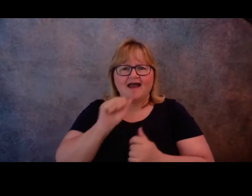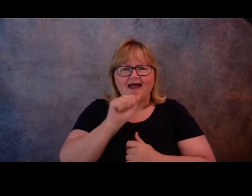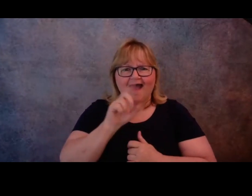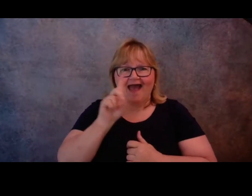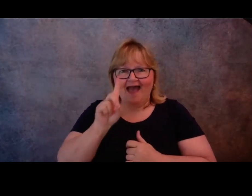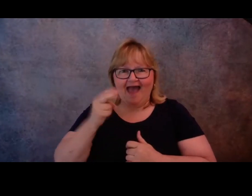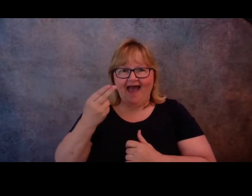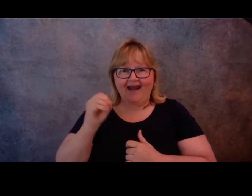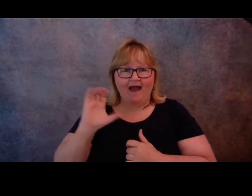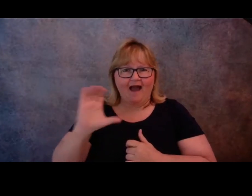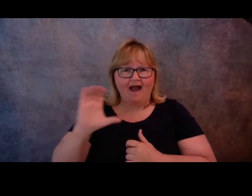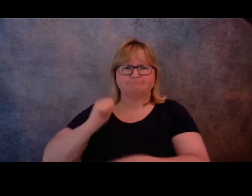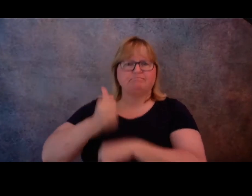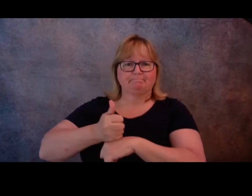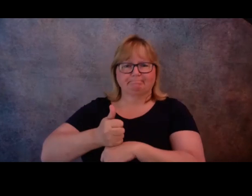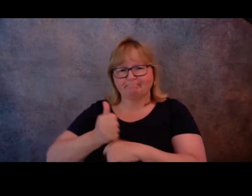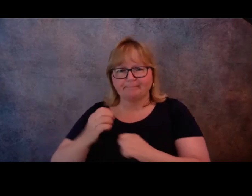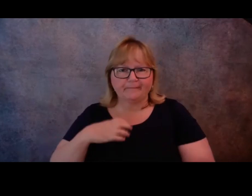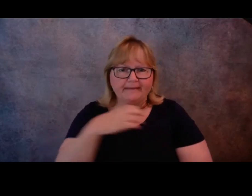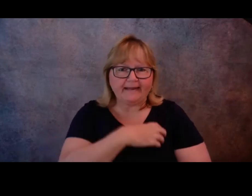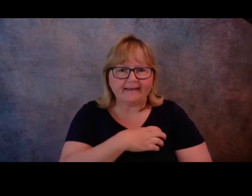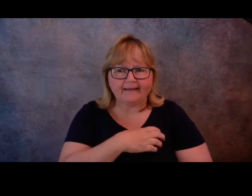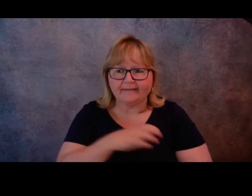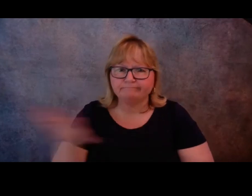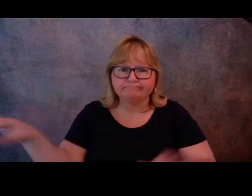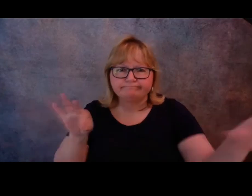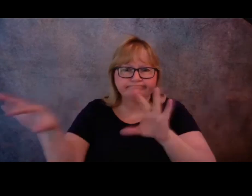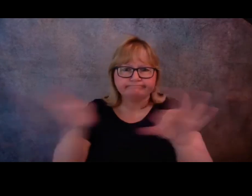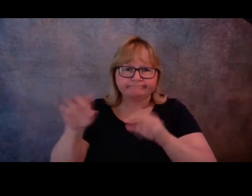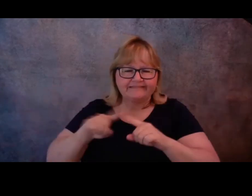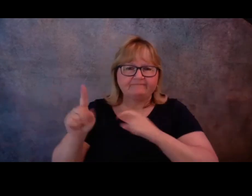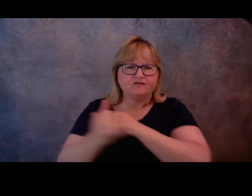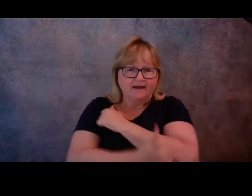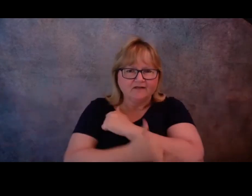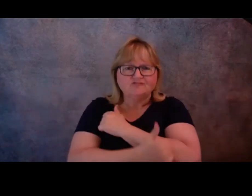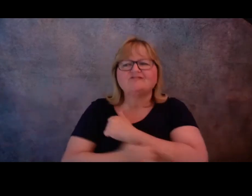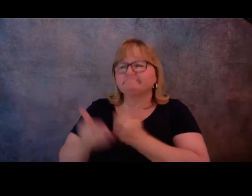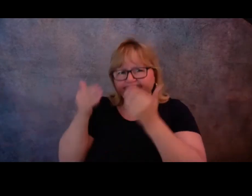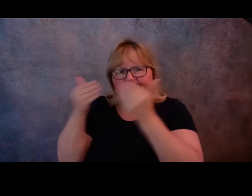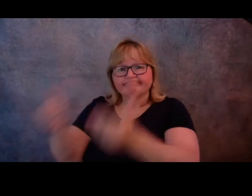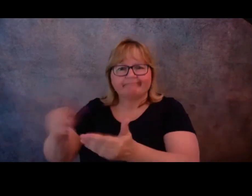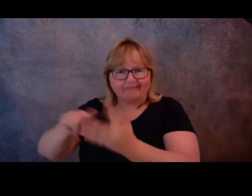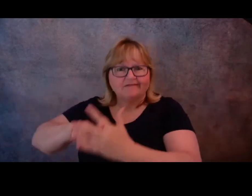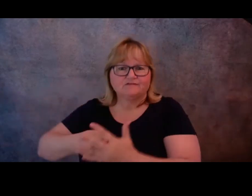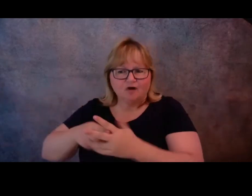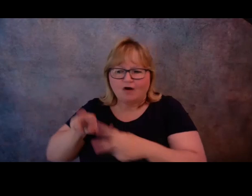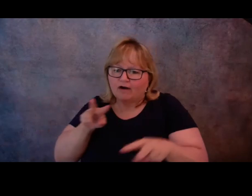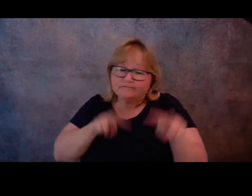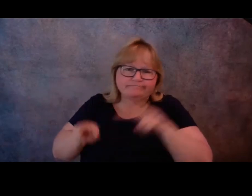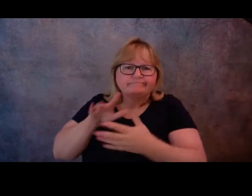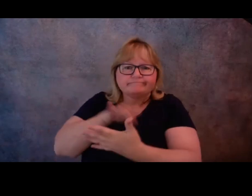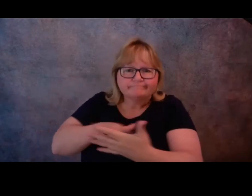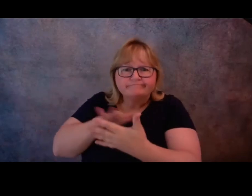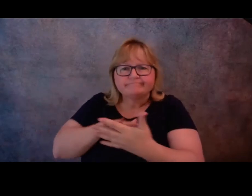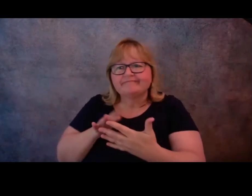hoc committee of states to begin looking at drafting a treaty. There was no guarantee